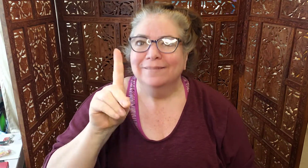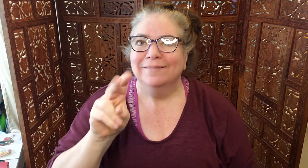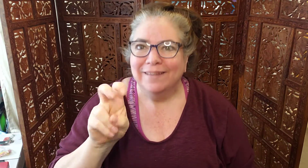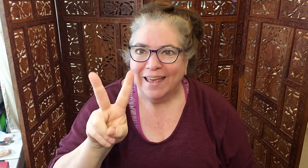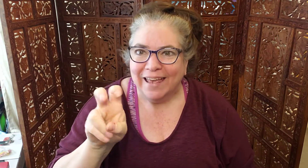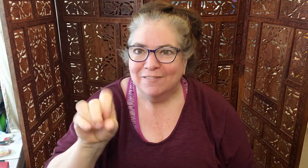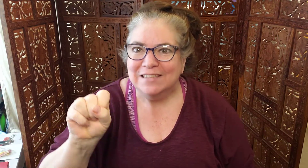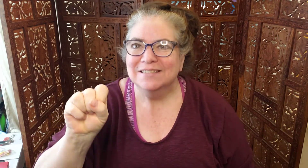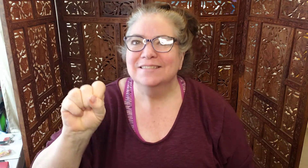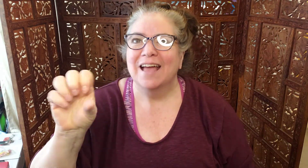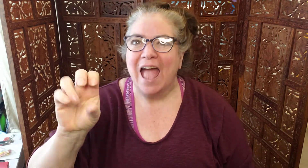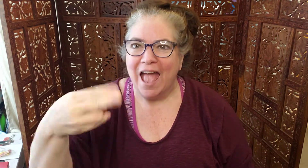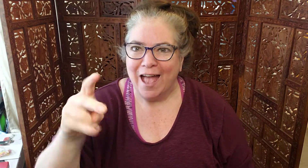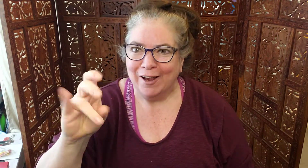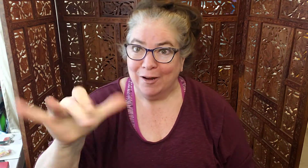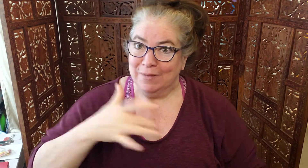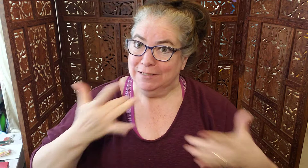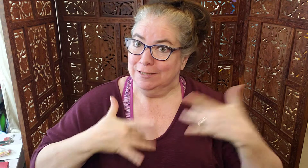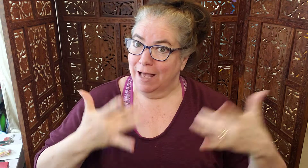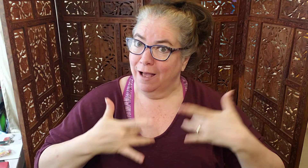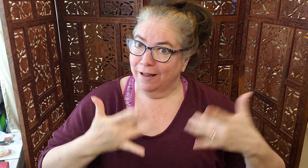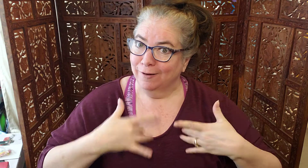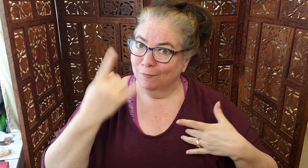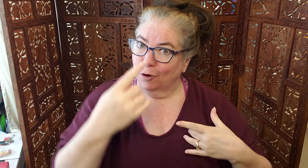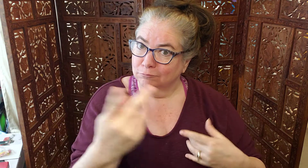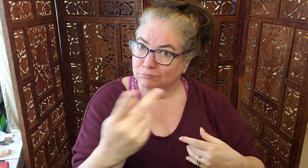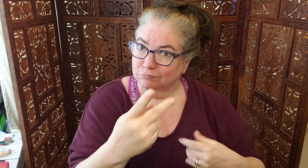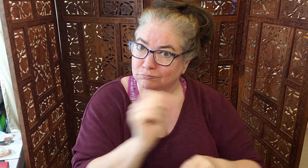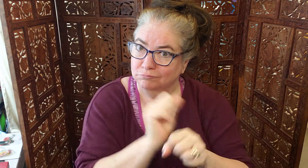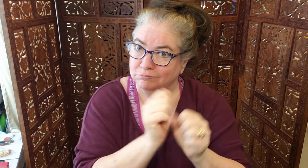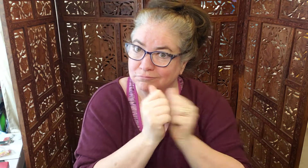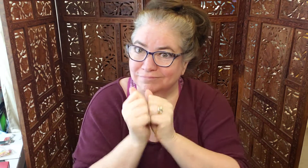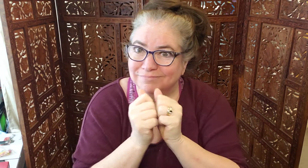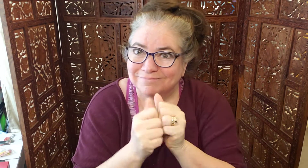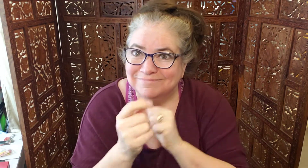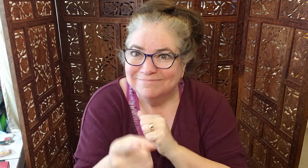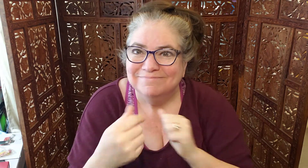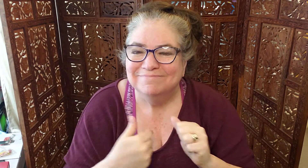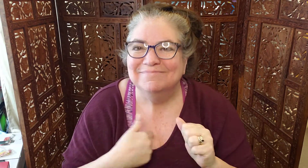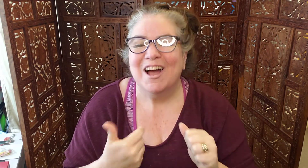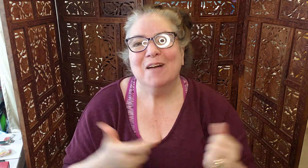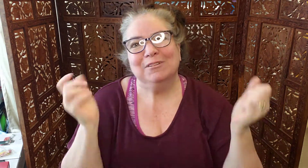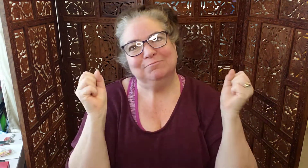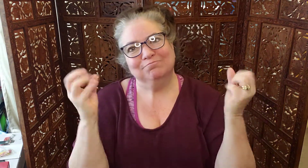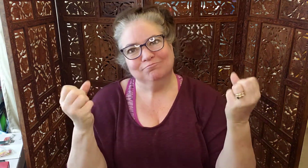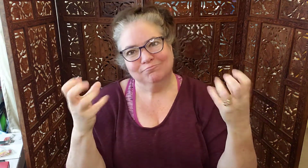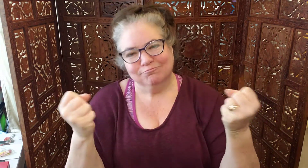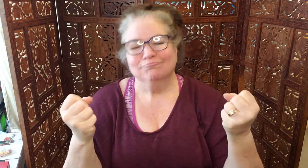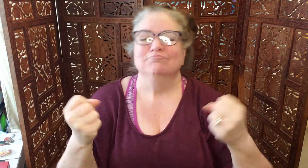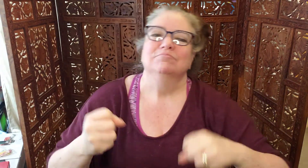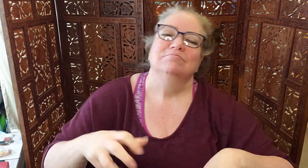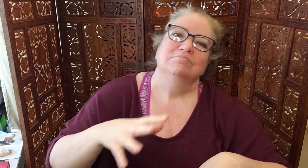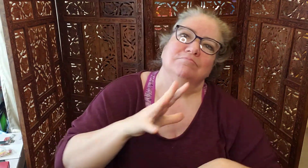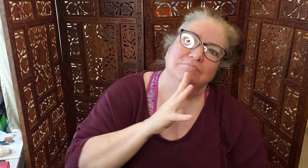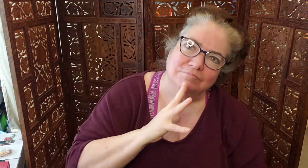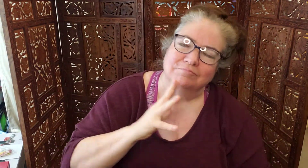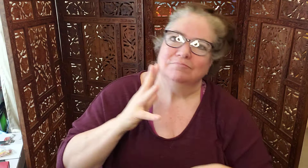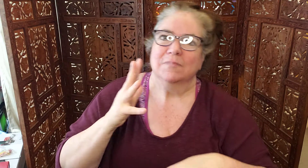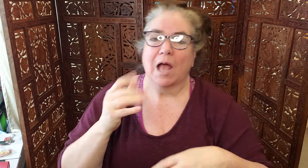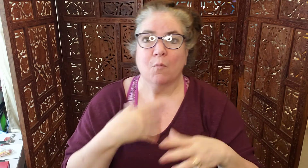excited to begin this journey with you. Now, I'm going to be talking. I'm also going to be playing some